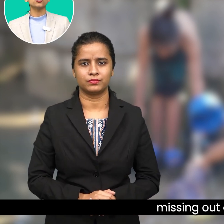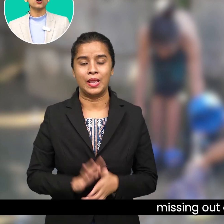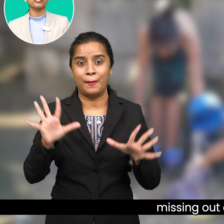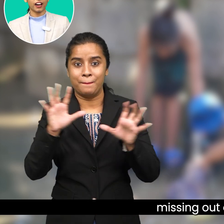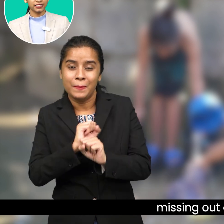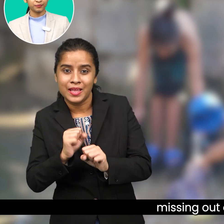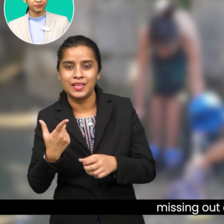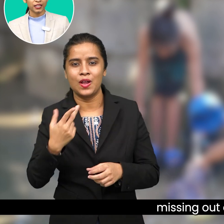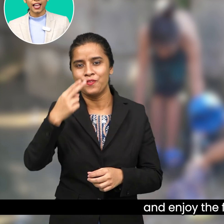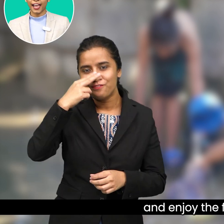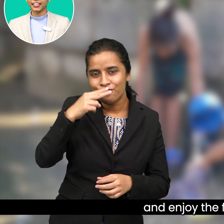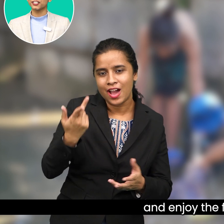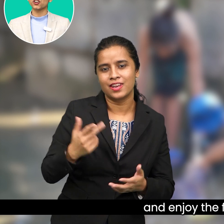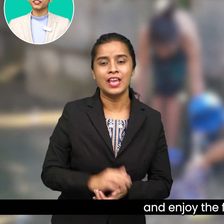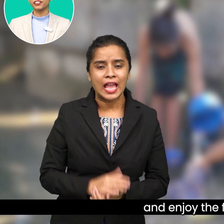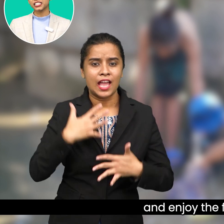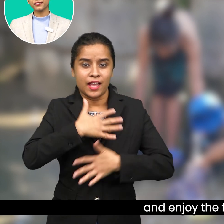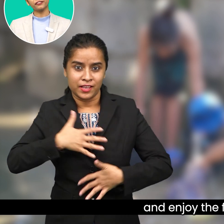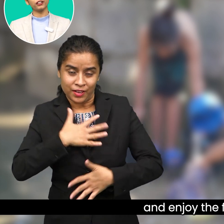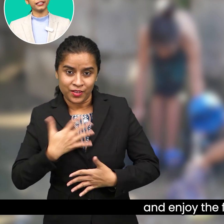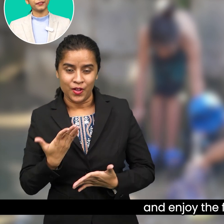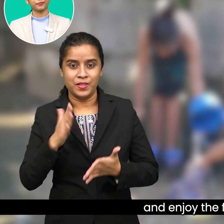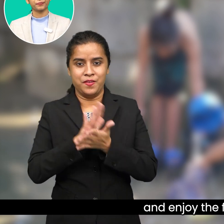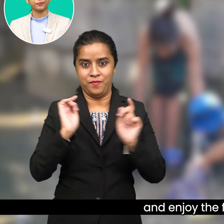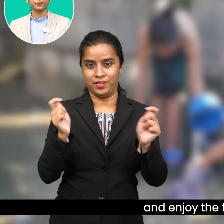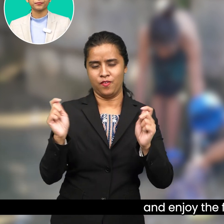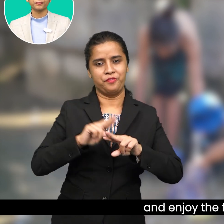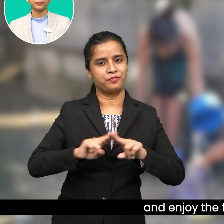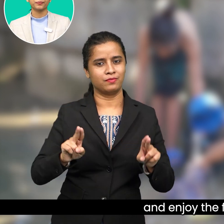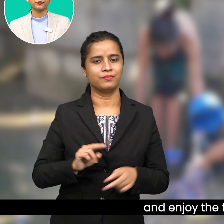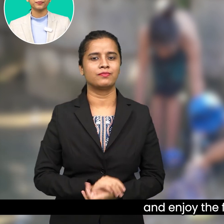missing out on the fun and enjoy the festival fully.